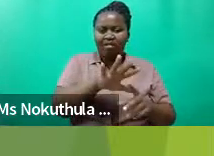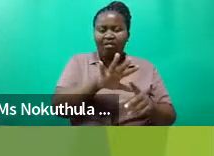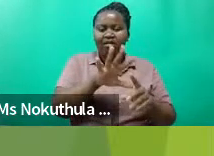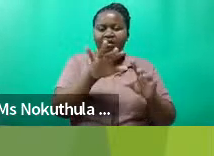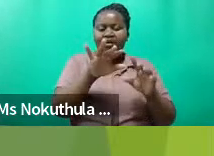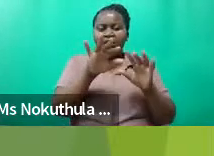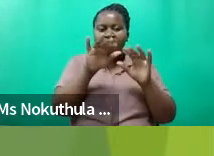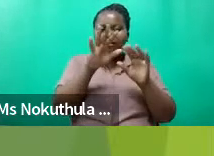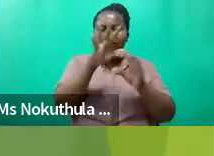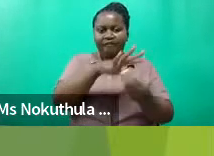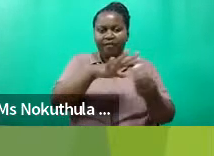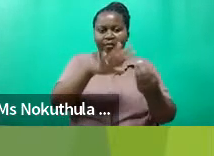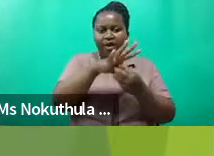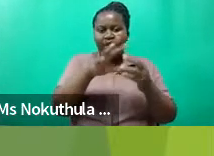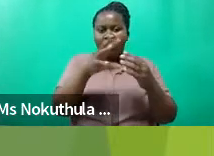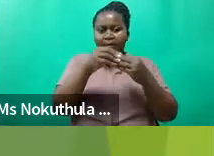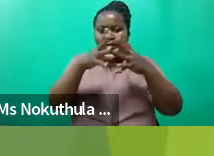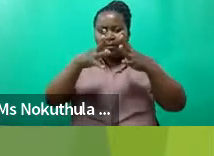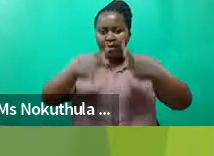and society,